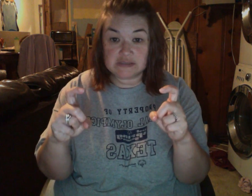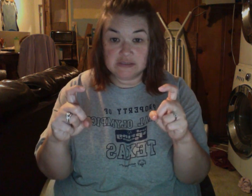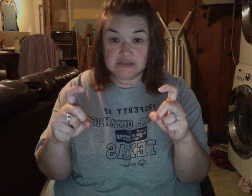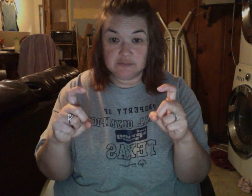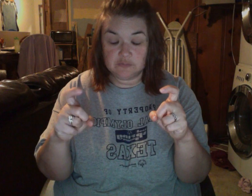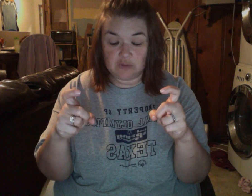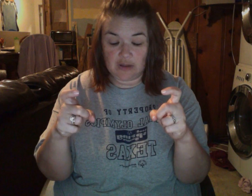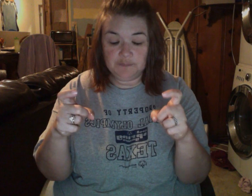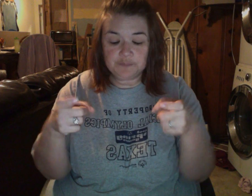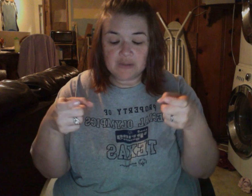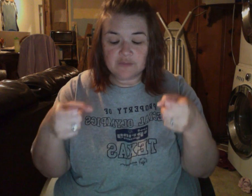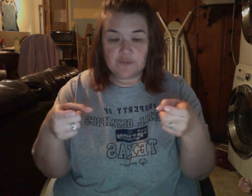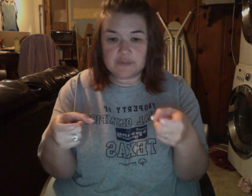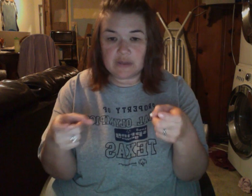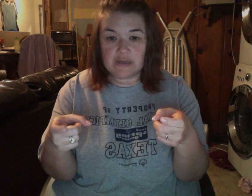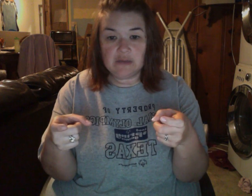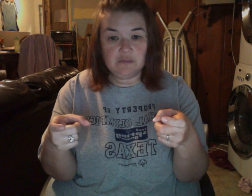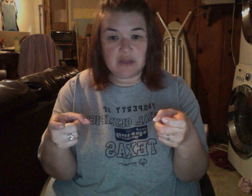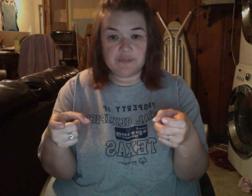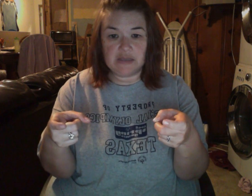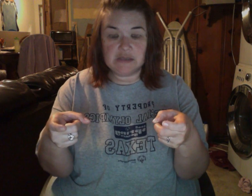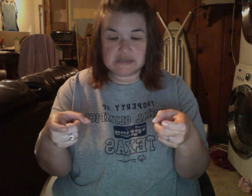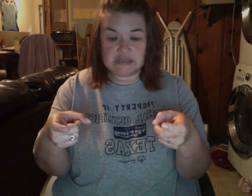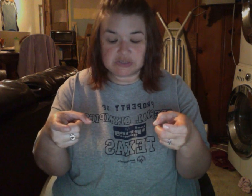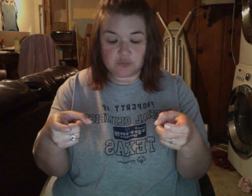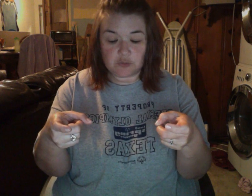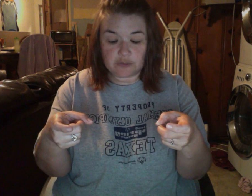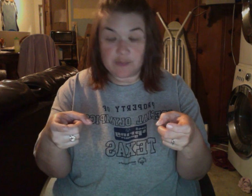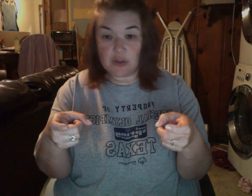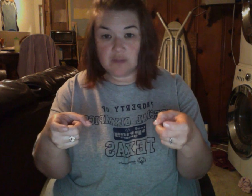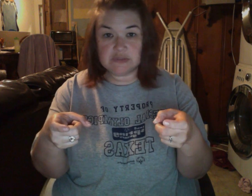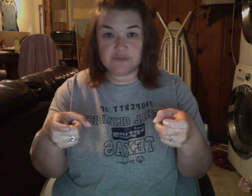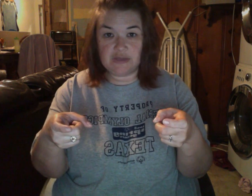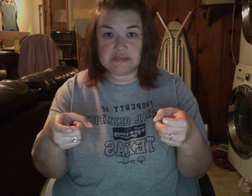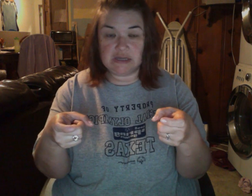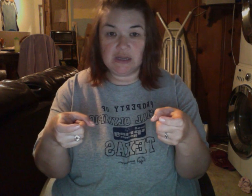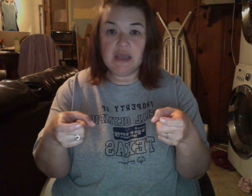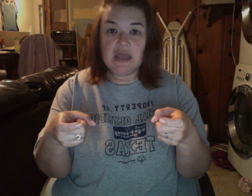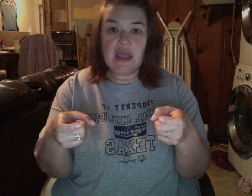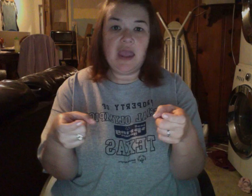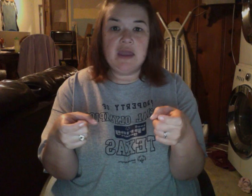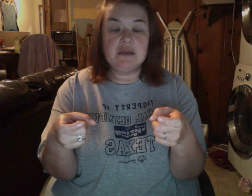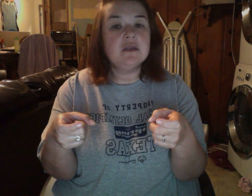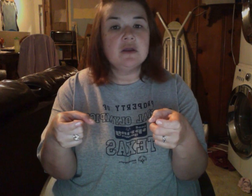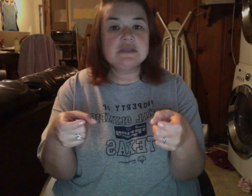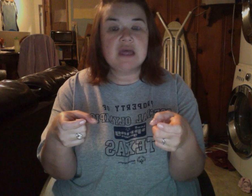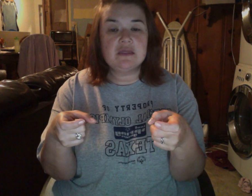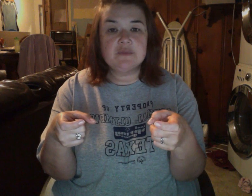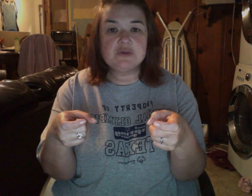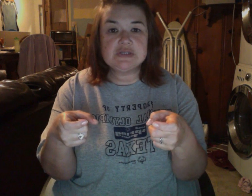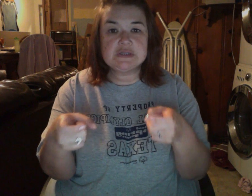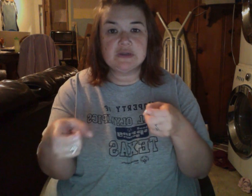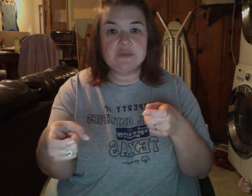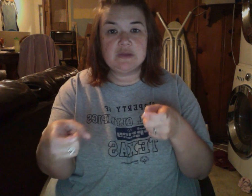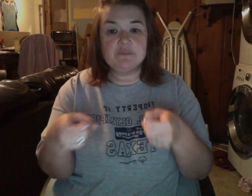X's. Okay, front of body. Now pay attention to where my palms are facing, and notice that the motion is going to be back